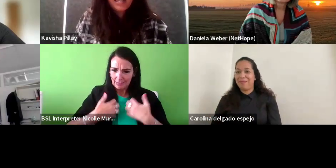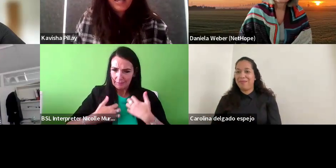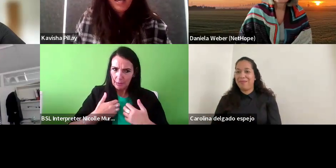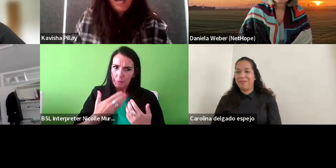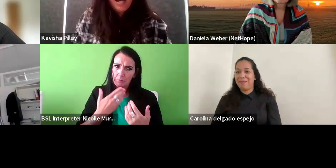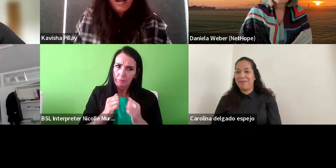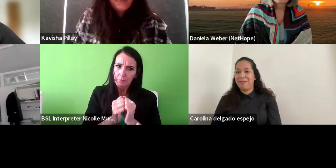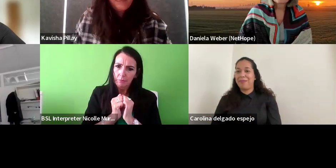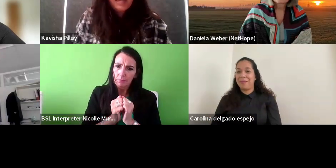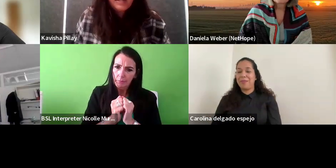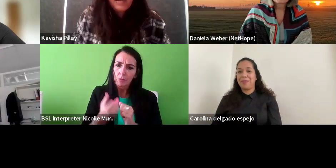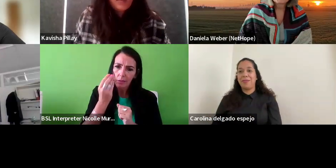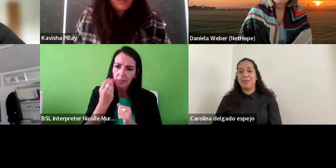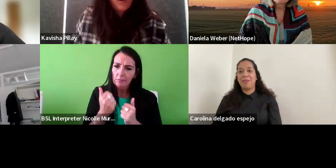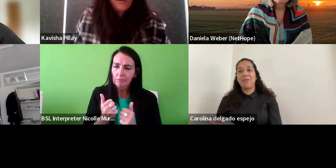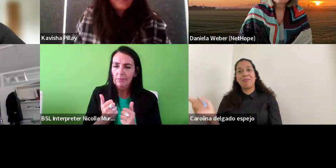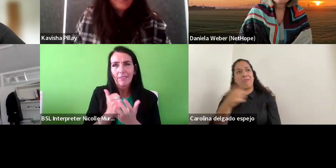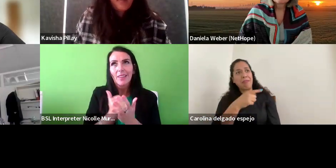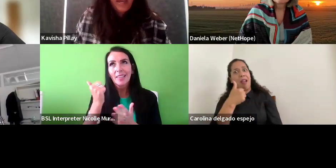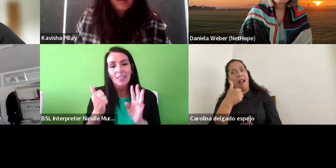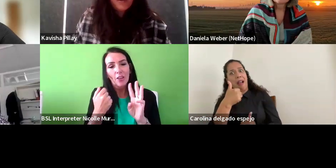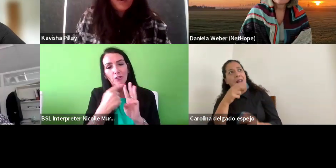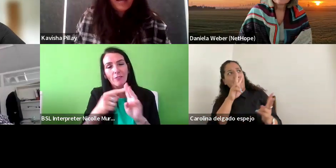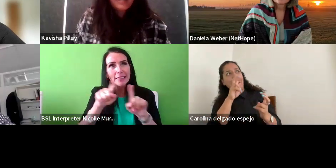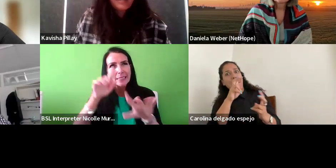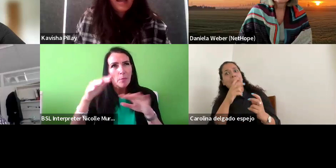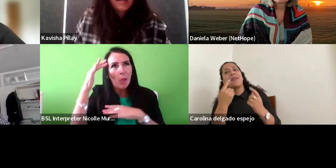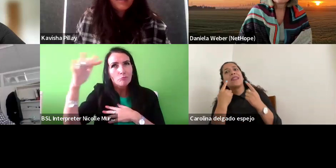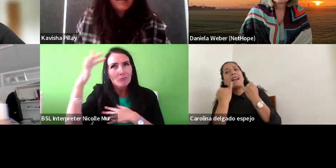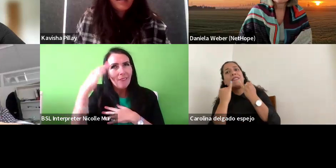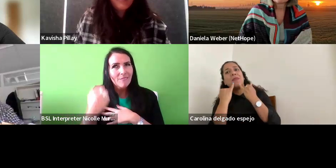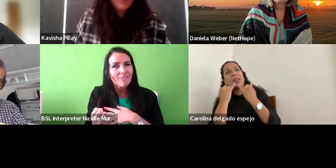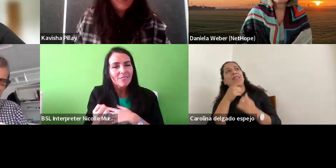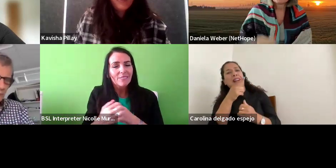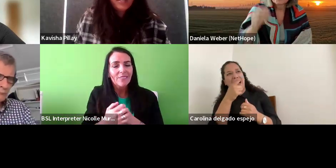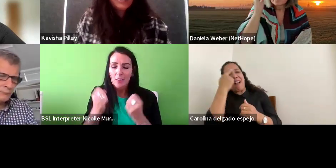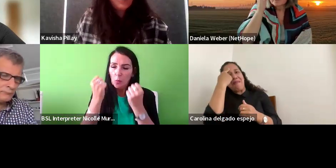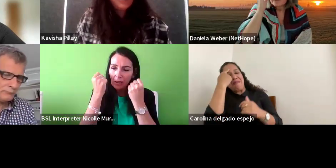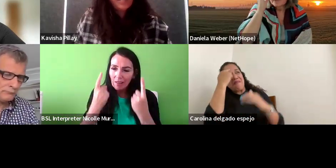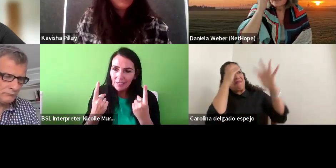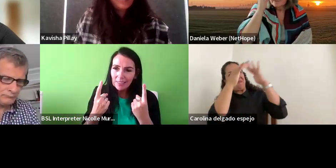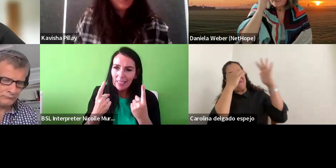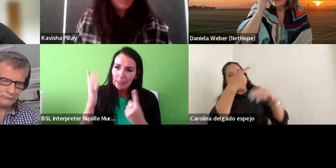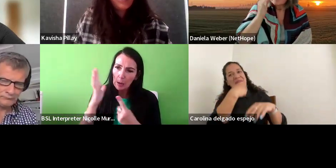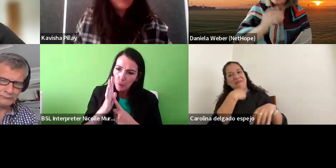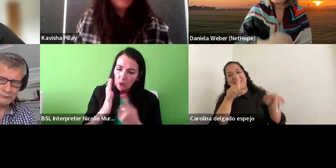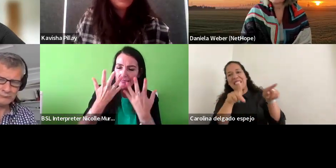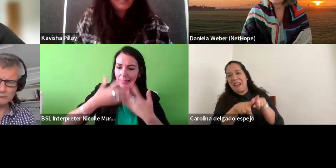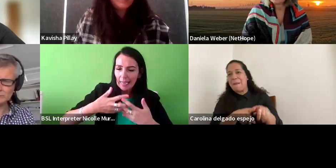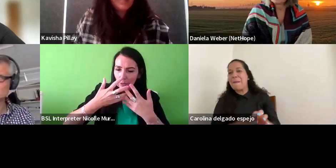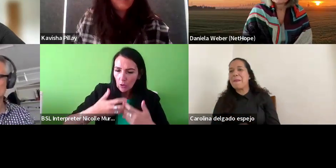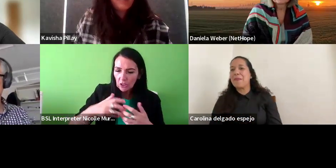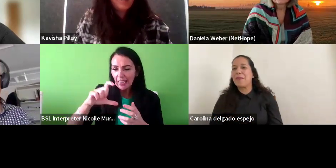insightful, and it's great that we're all on the same page. So we understand the need for technology and how technology,